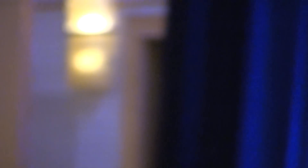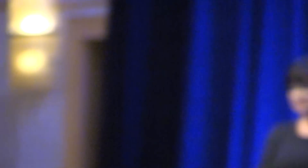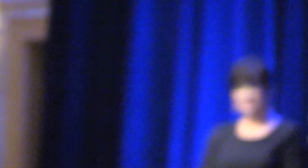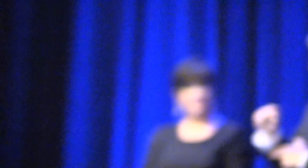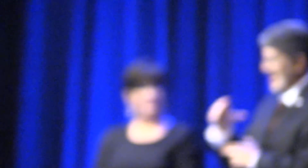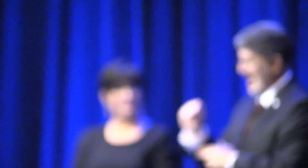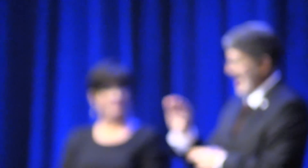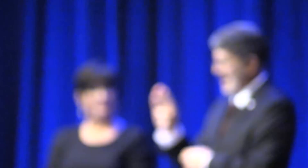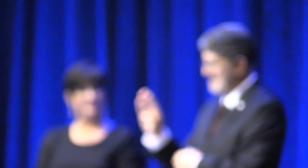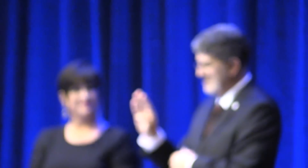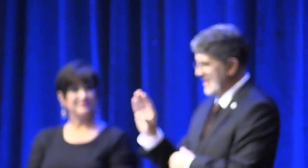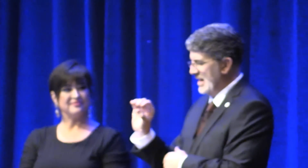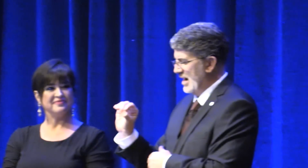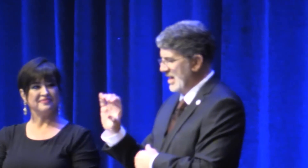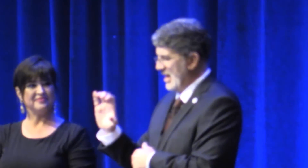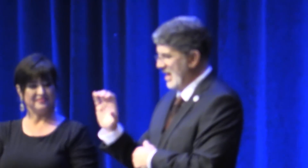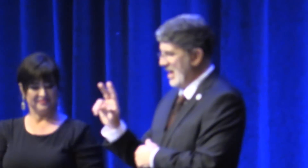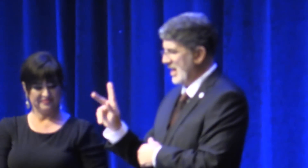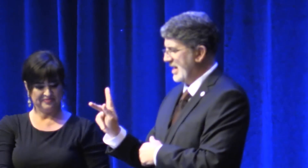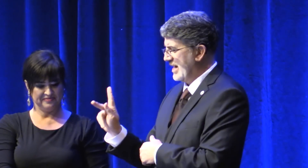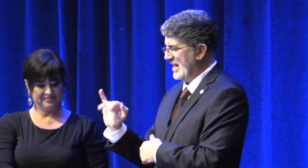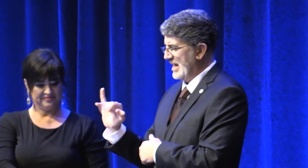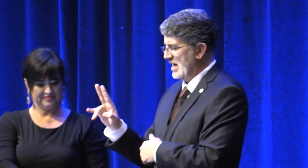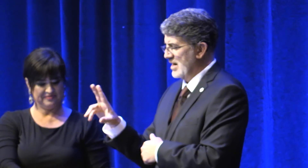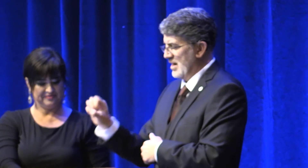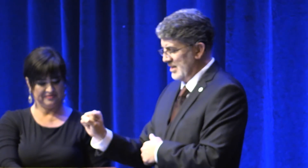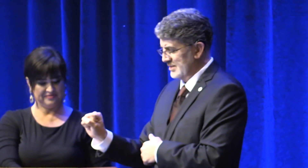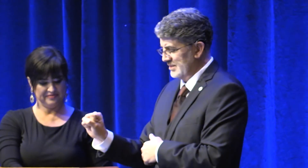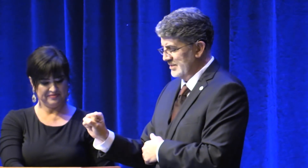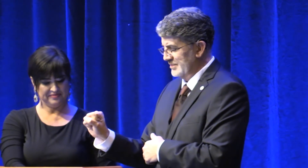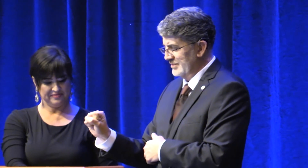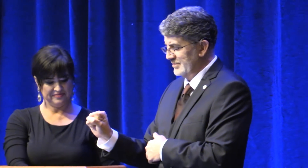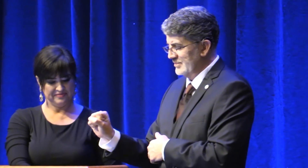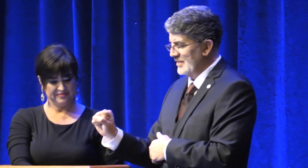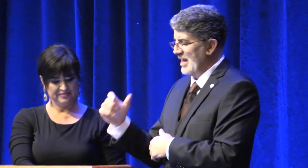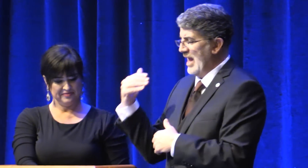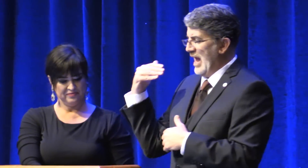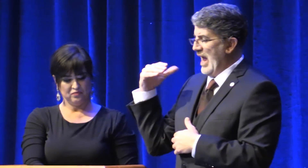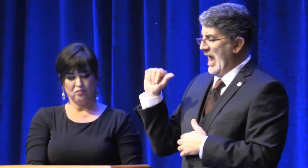We have attorneys from Morgan, Lewis, and Brocchius.